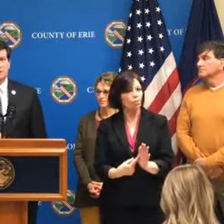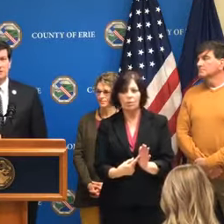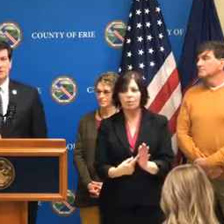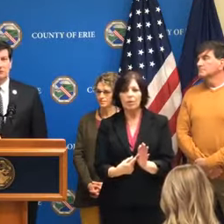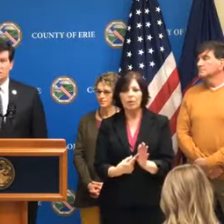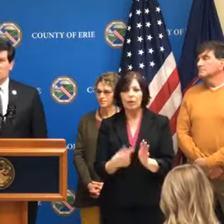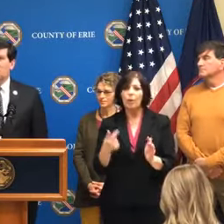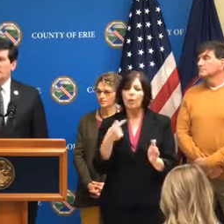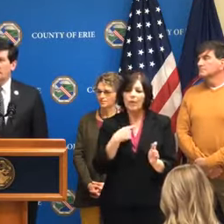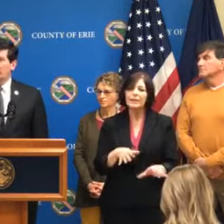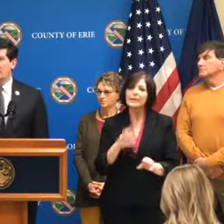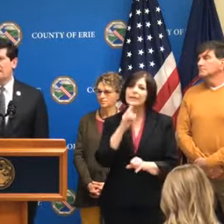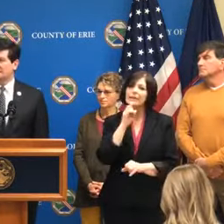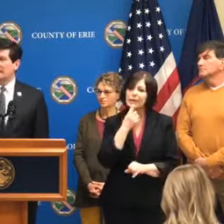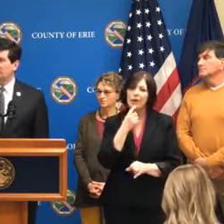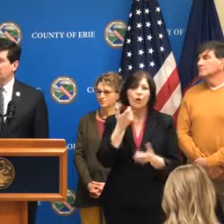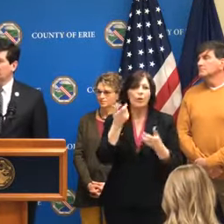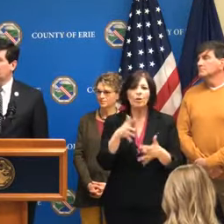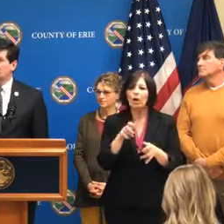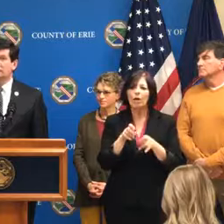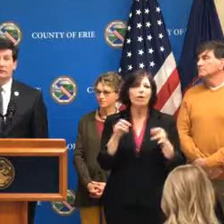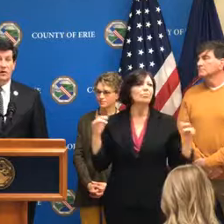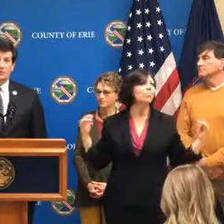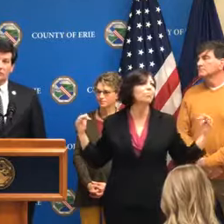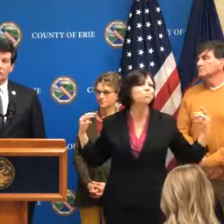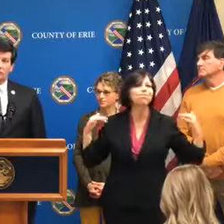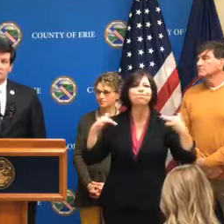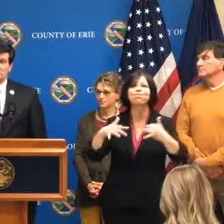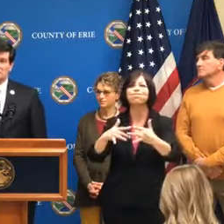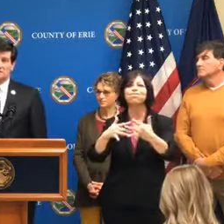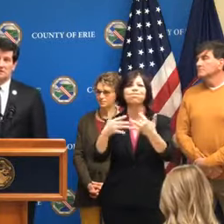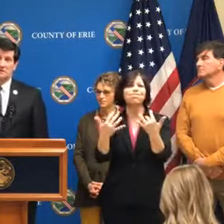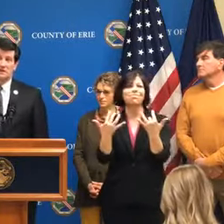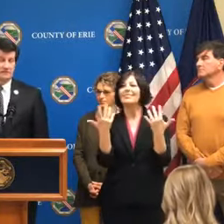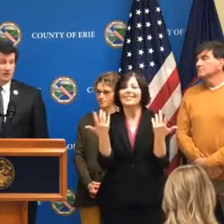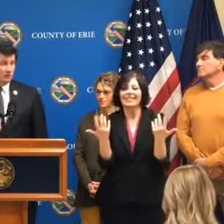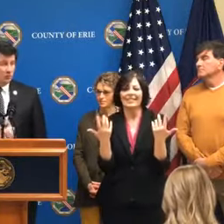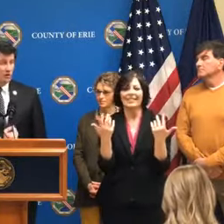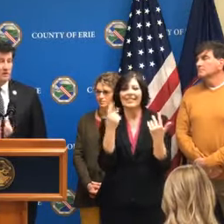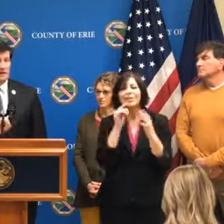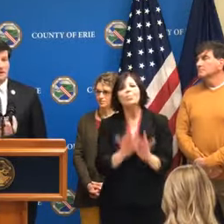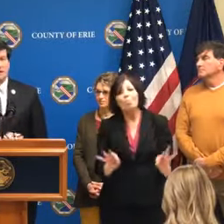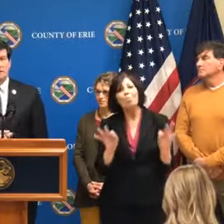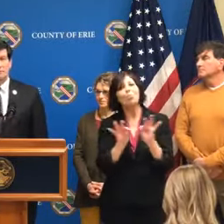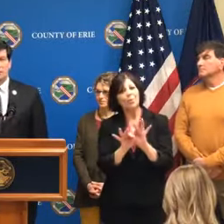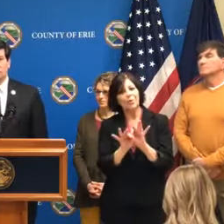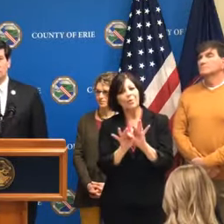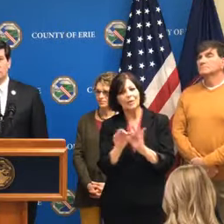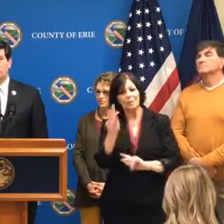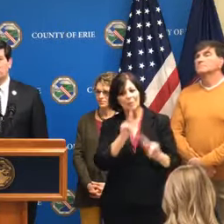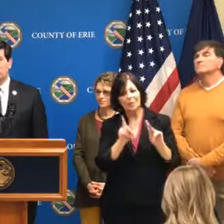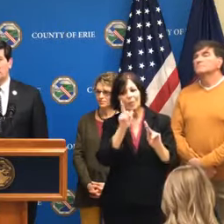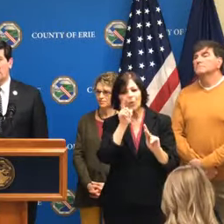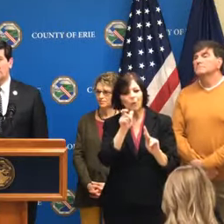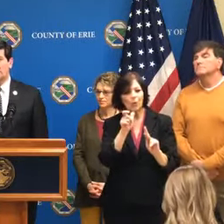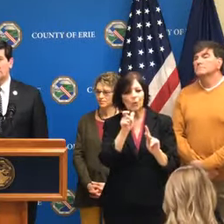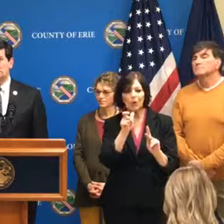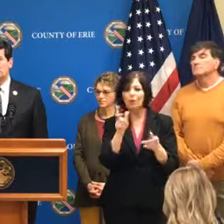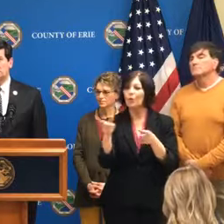else, we don't want to have a mass gathering of folks from multiple organizations. It's very important that the people who are going to be